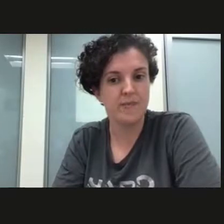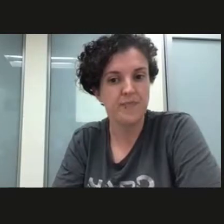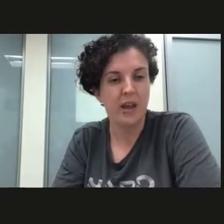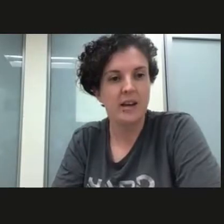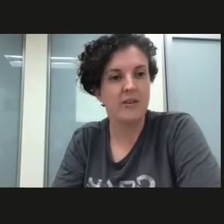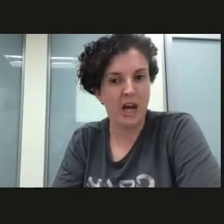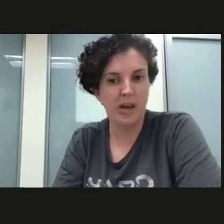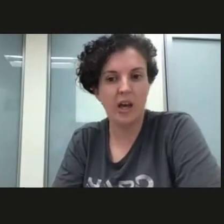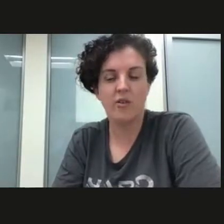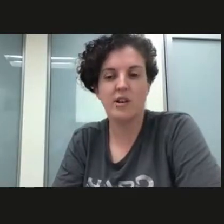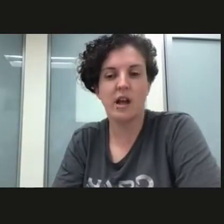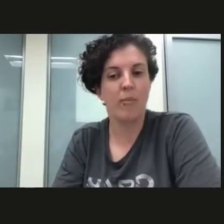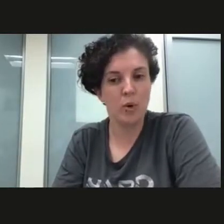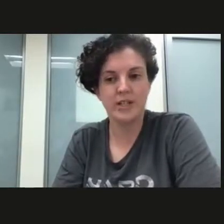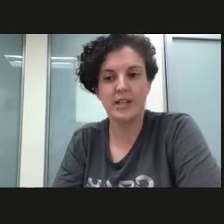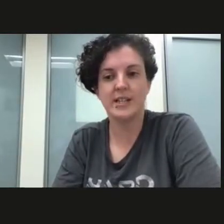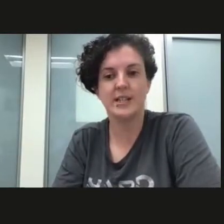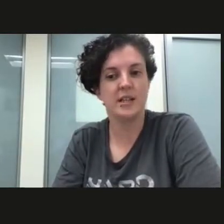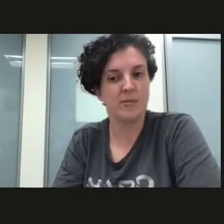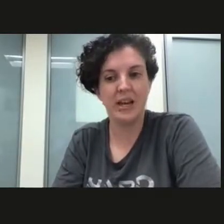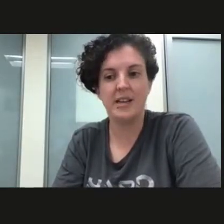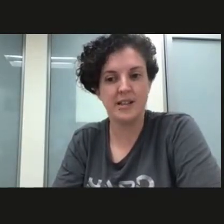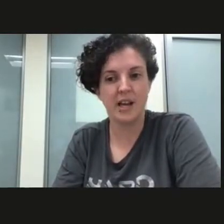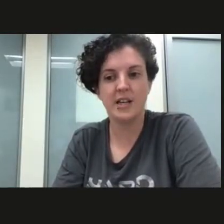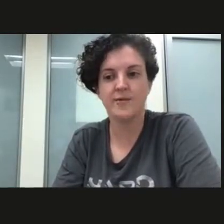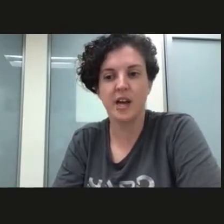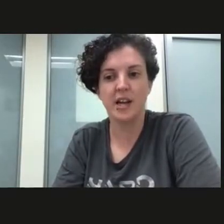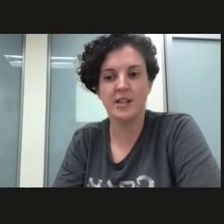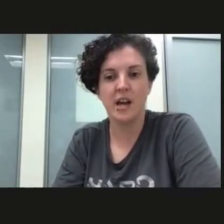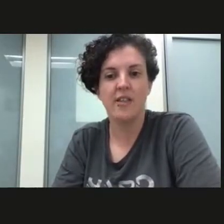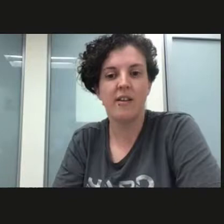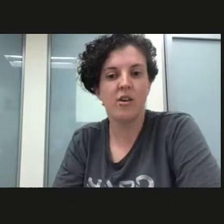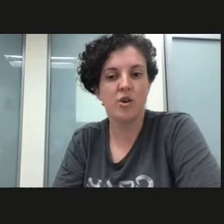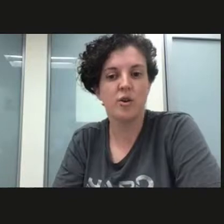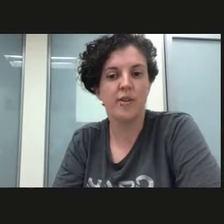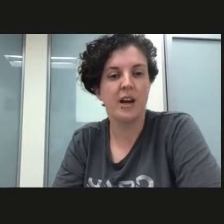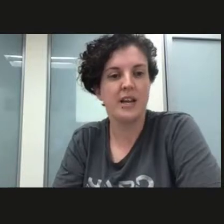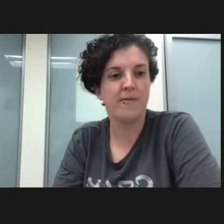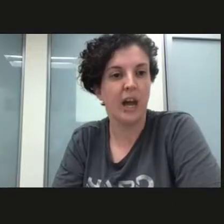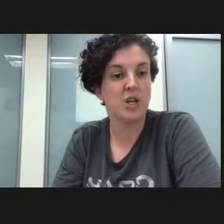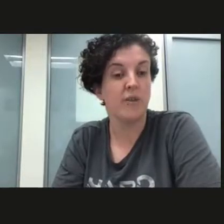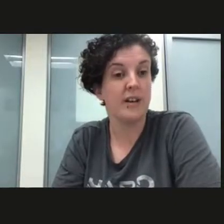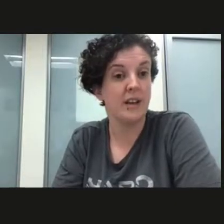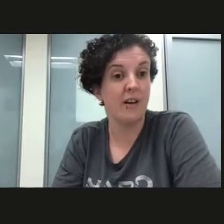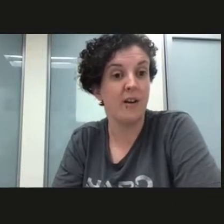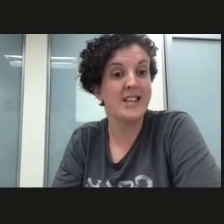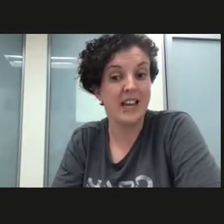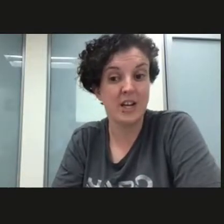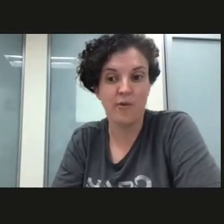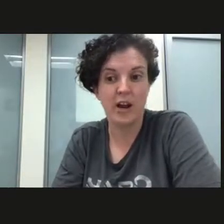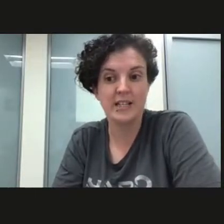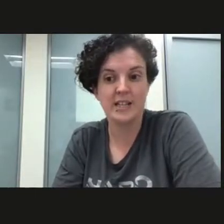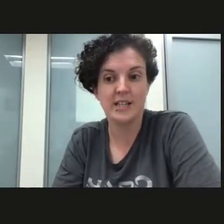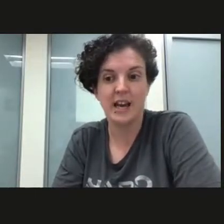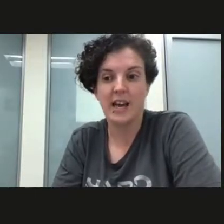cues. Now, timing cues like pauses, the speed and the size of signs, these are crucial for the identification of